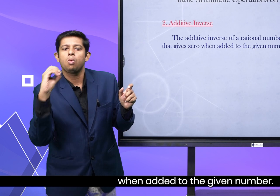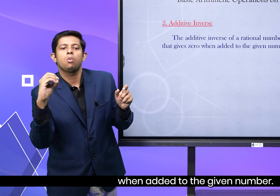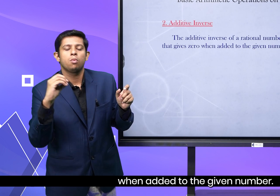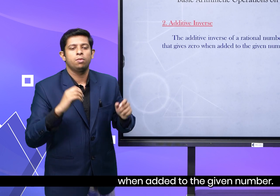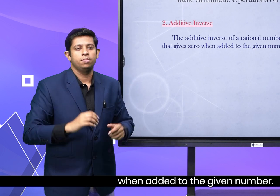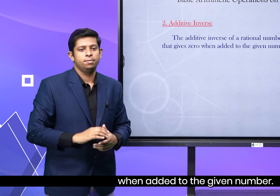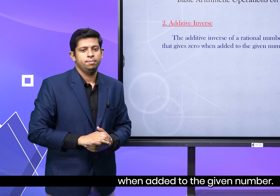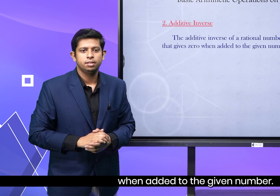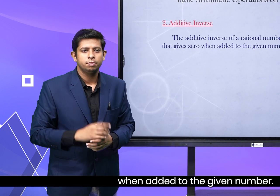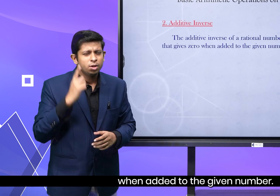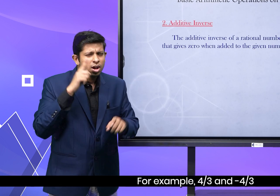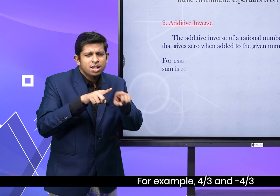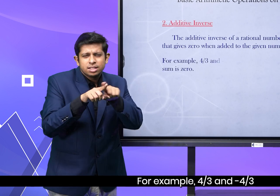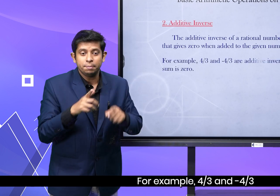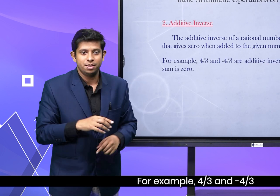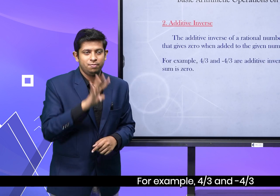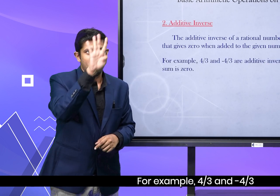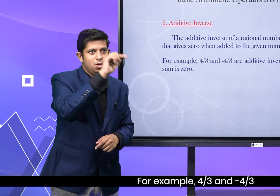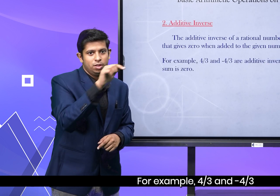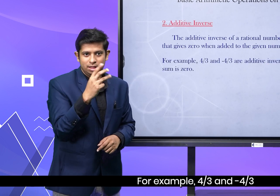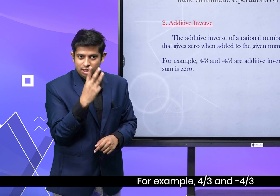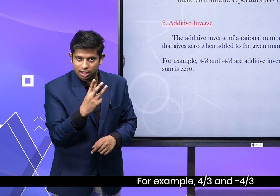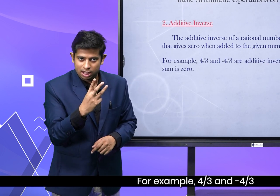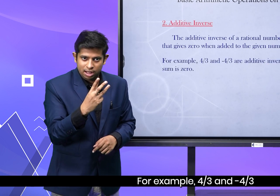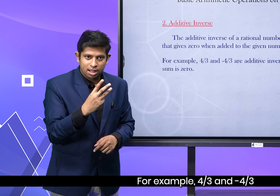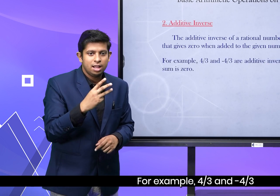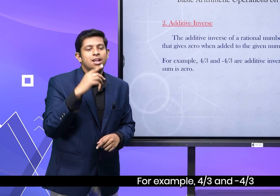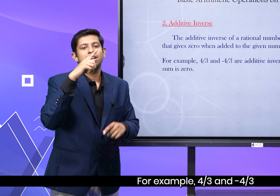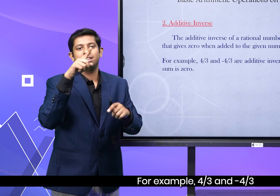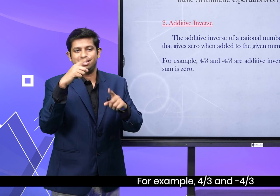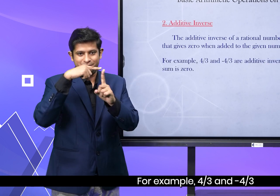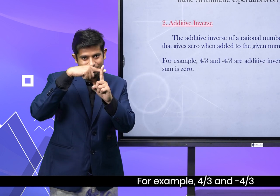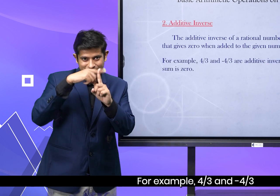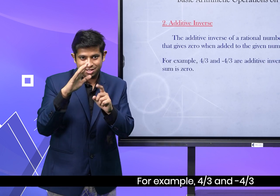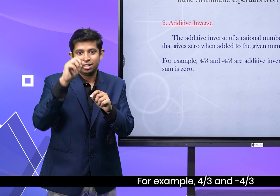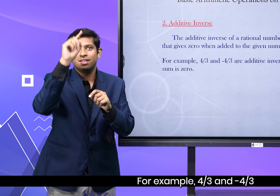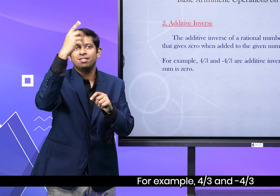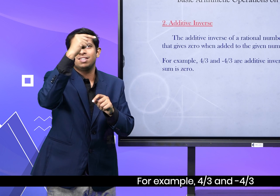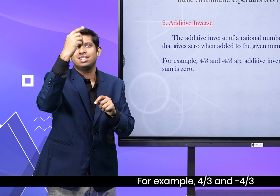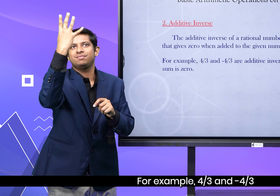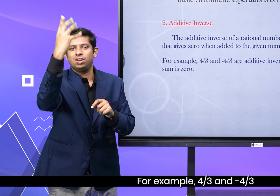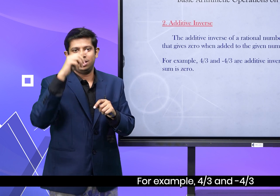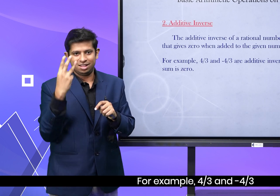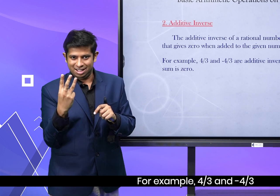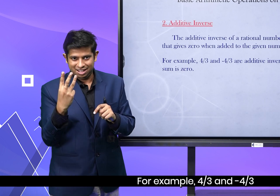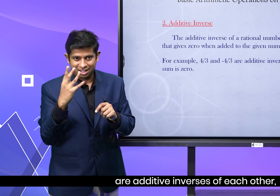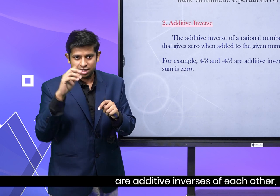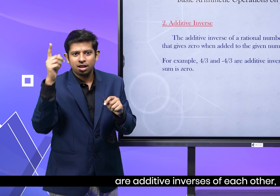number. For example, 4 by 3 and minus 4 by 3 are